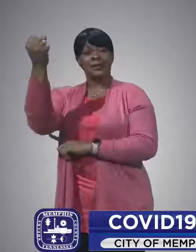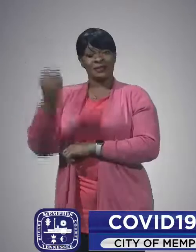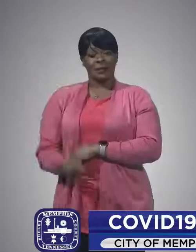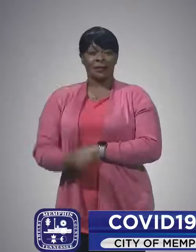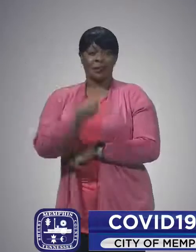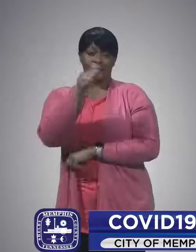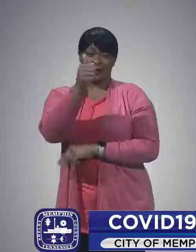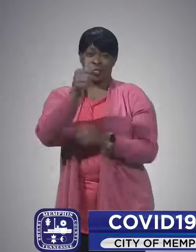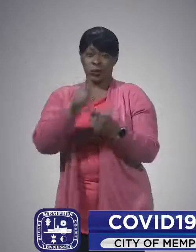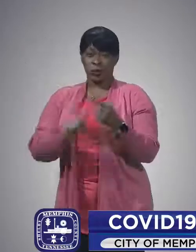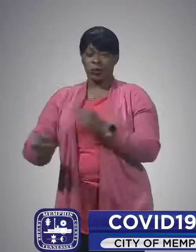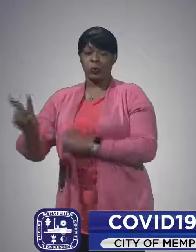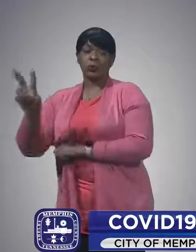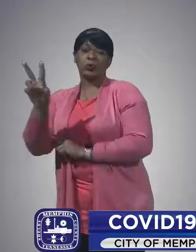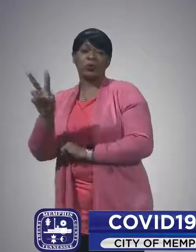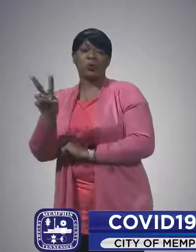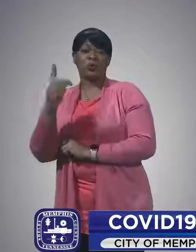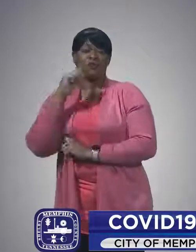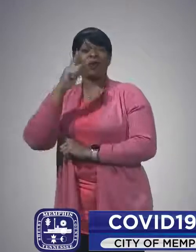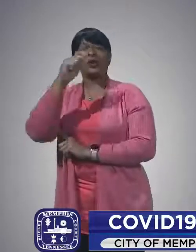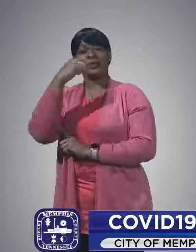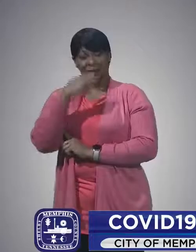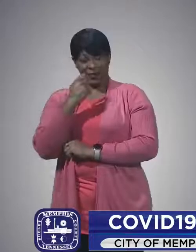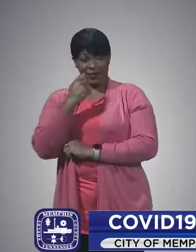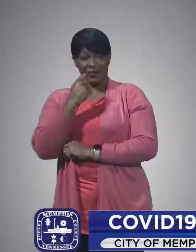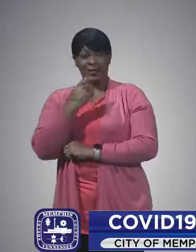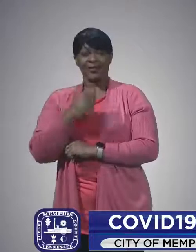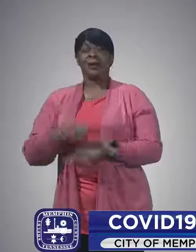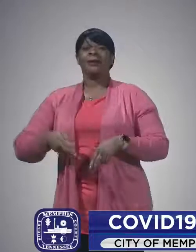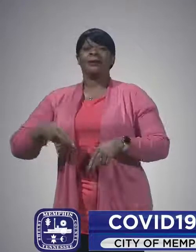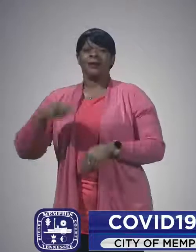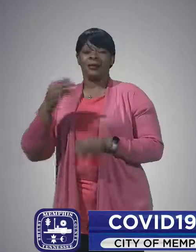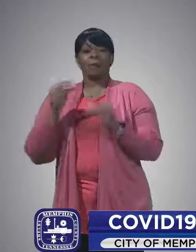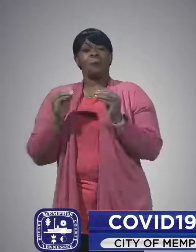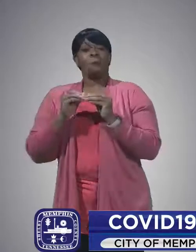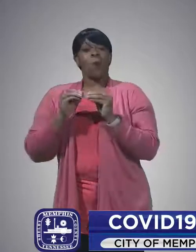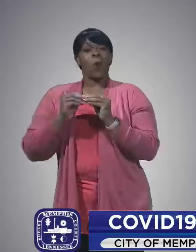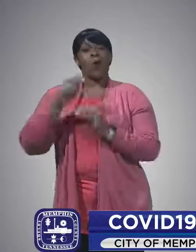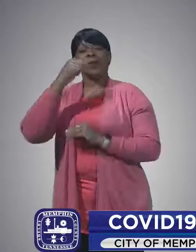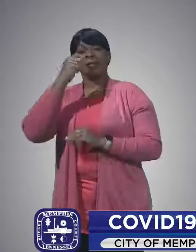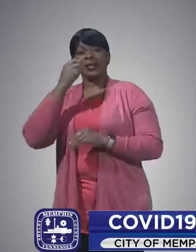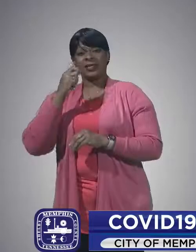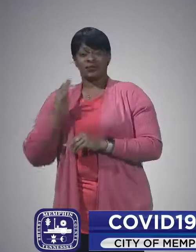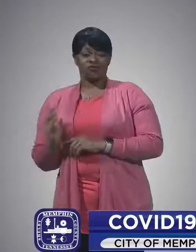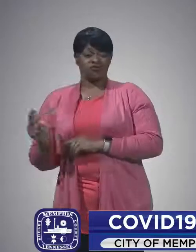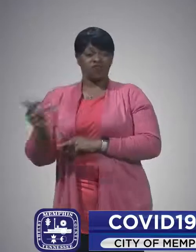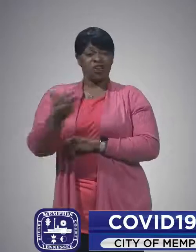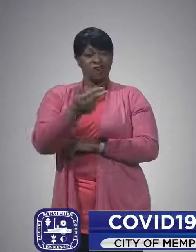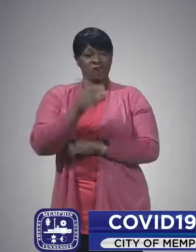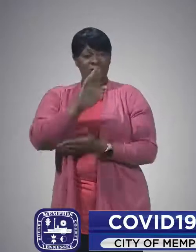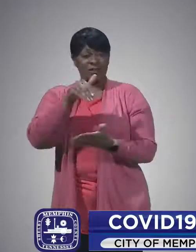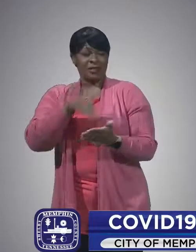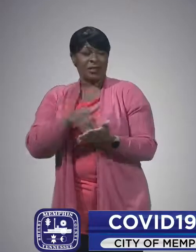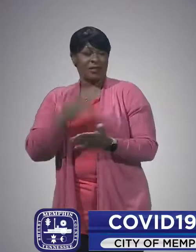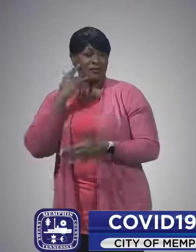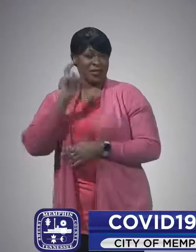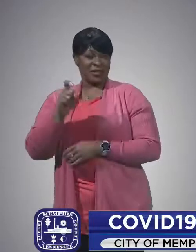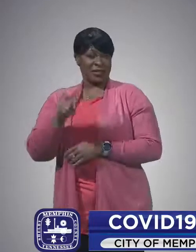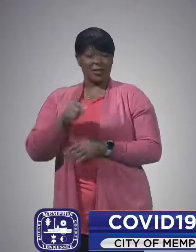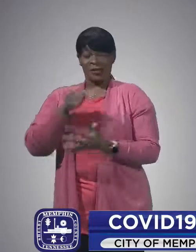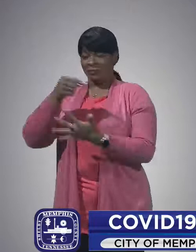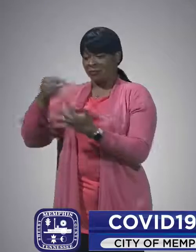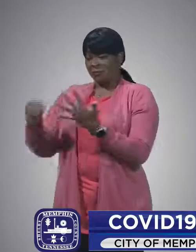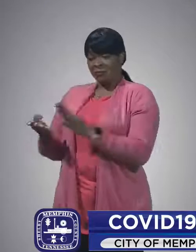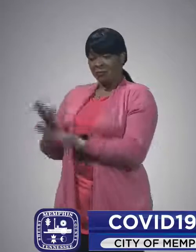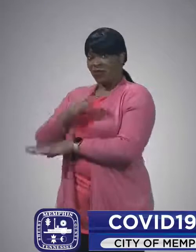from 10 to 2 p.m. So another high volume drive-through testing site. Again, if none of those sites work for